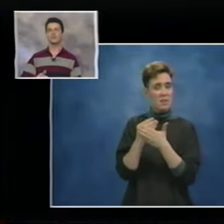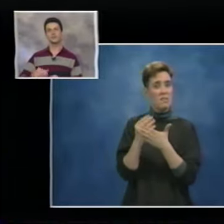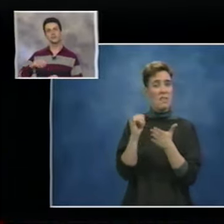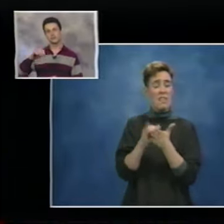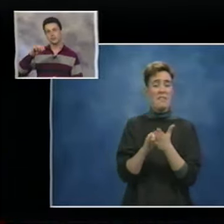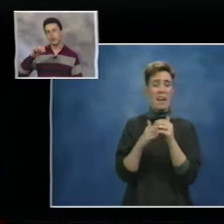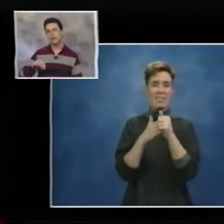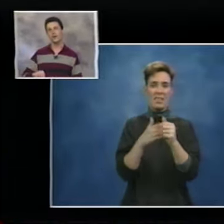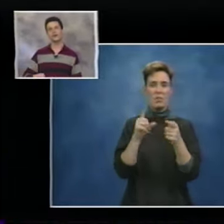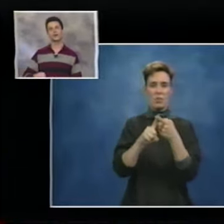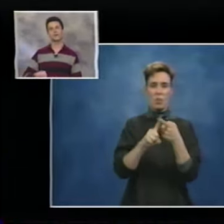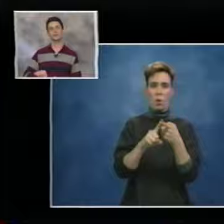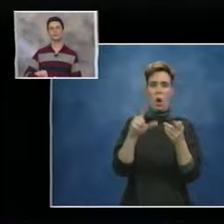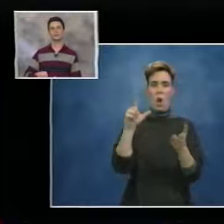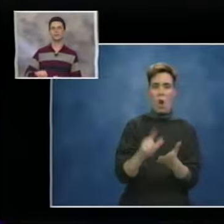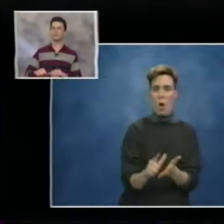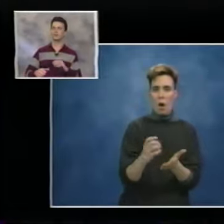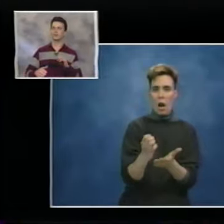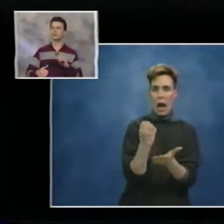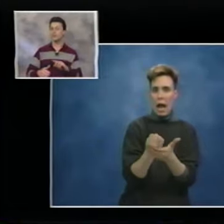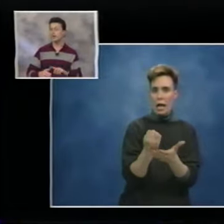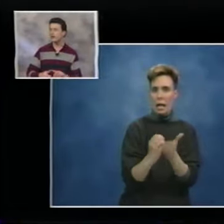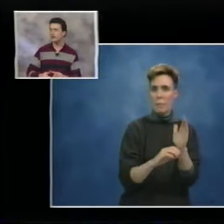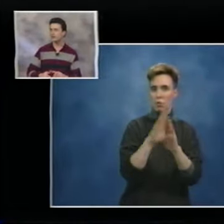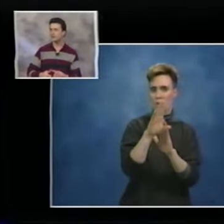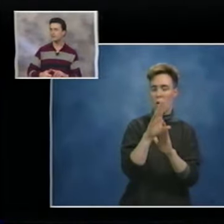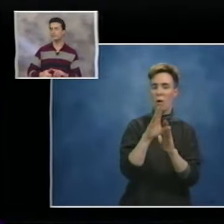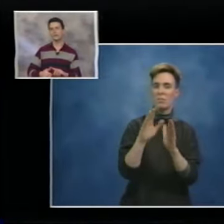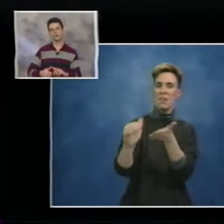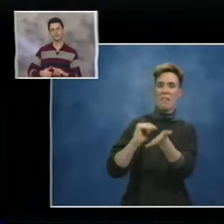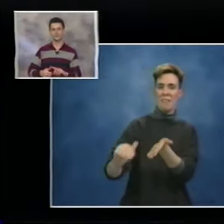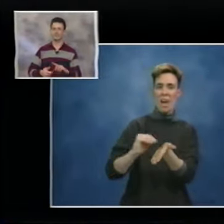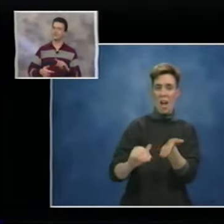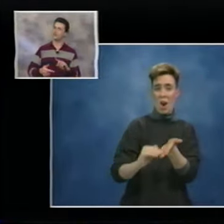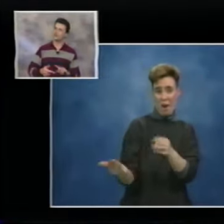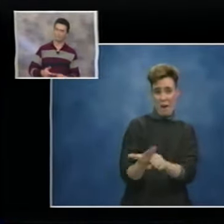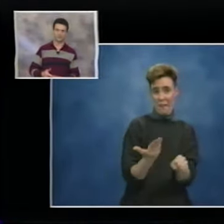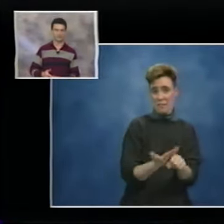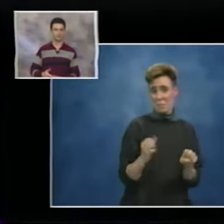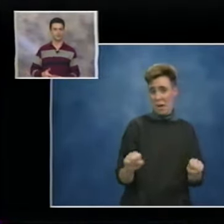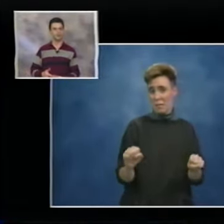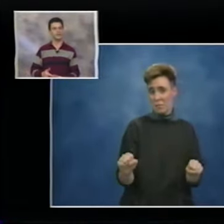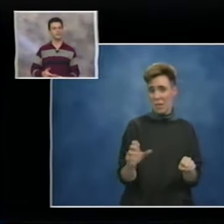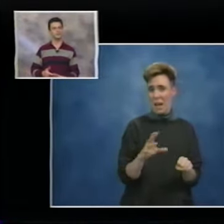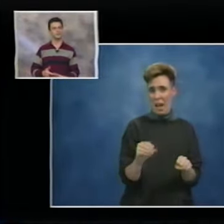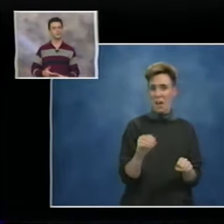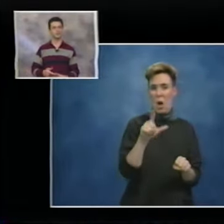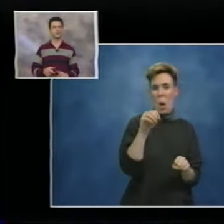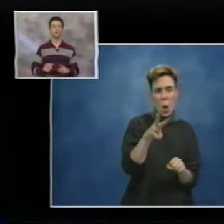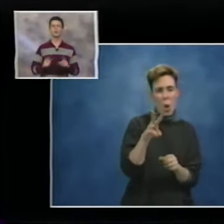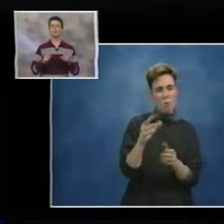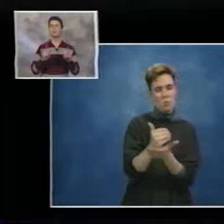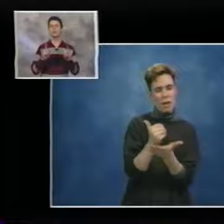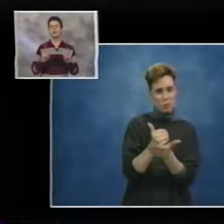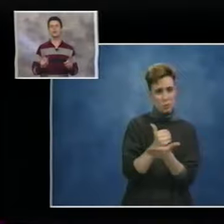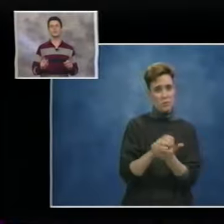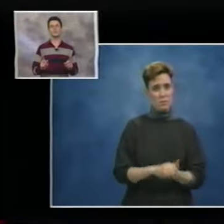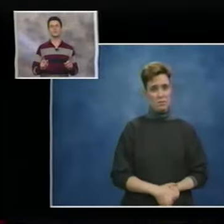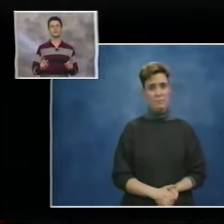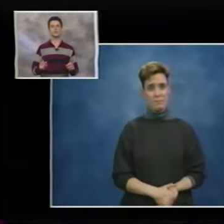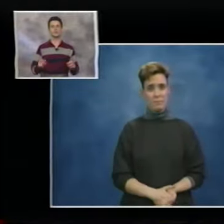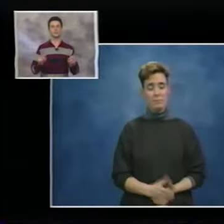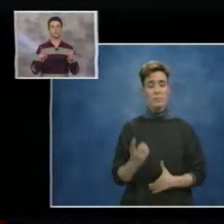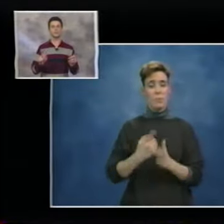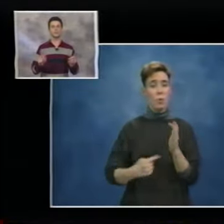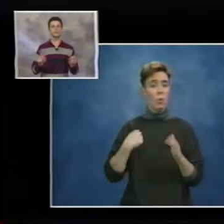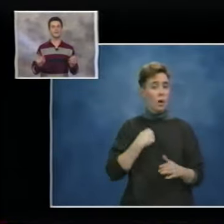leads to lower economic growth, layoffs, possibly, and possibly low wages. What we're going to